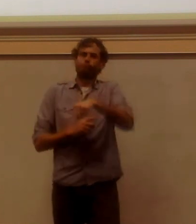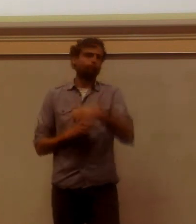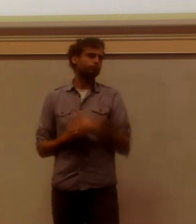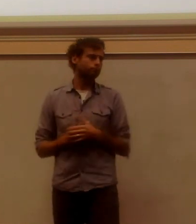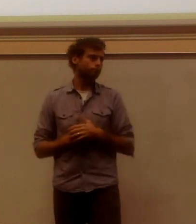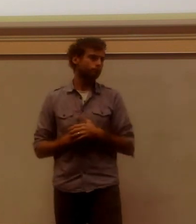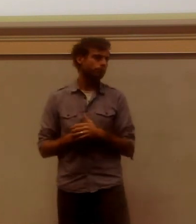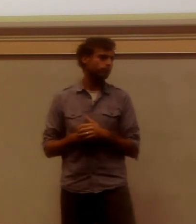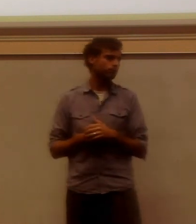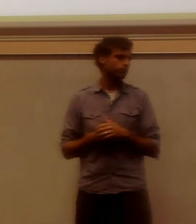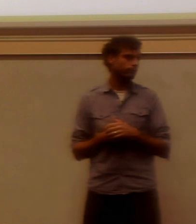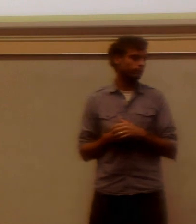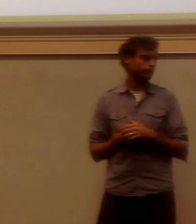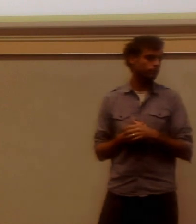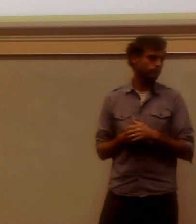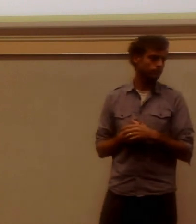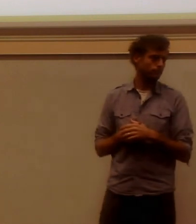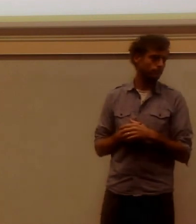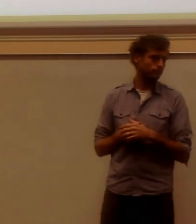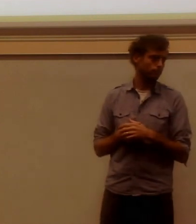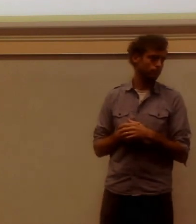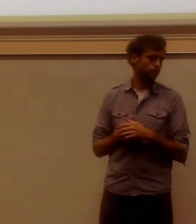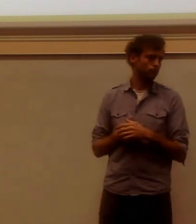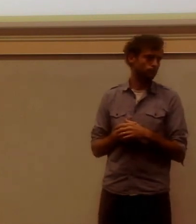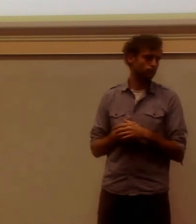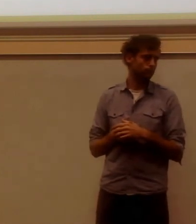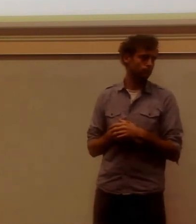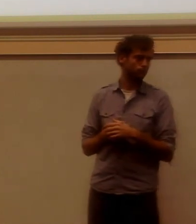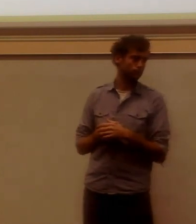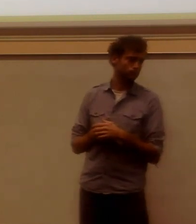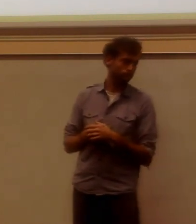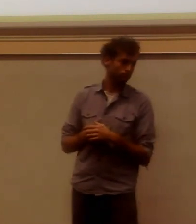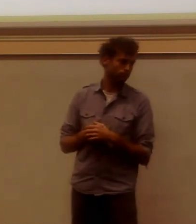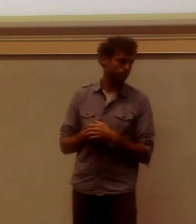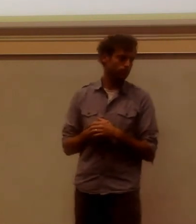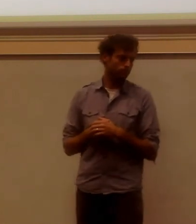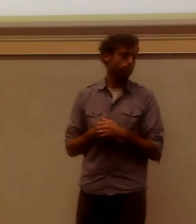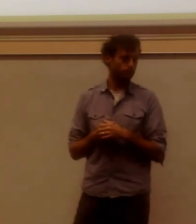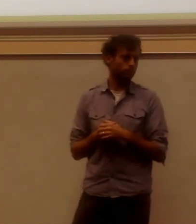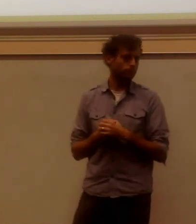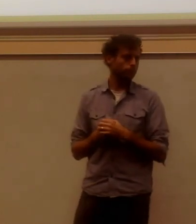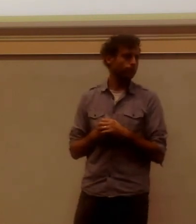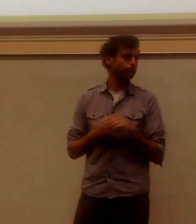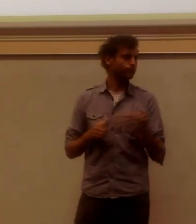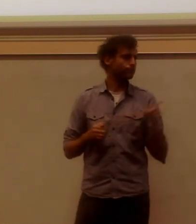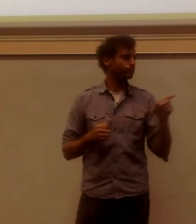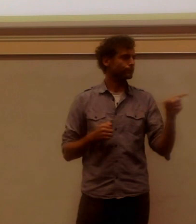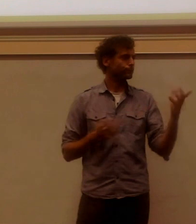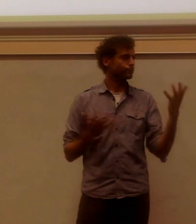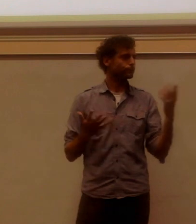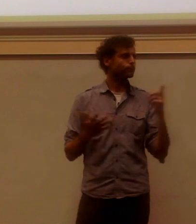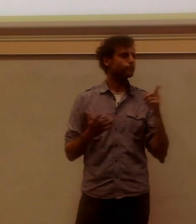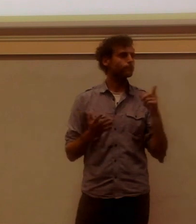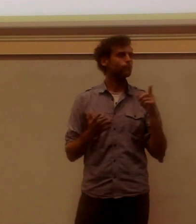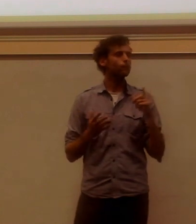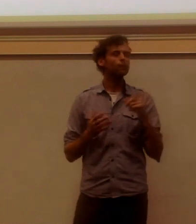And they felt that it was actually more important to increase the supply of interpreters to deaf people so they could make as